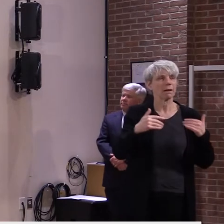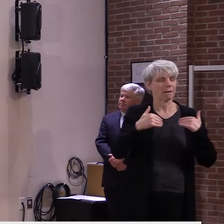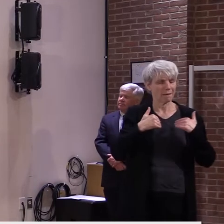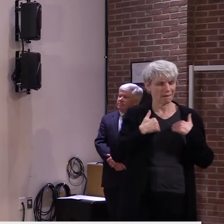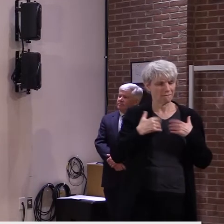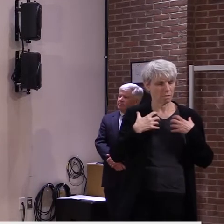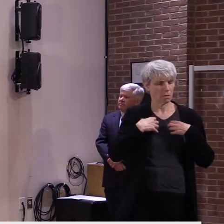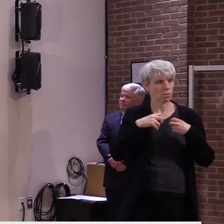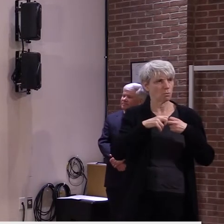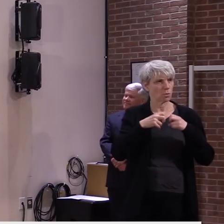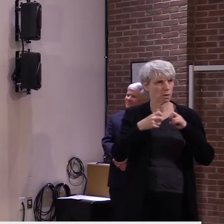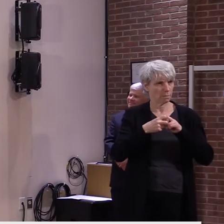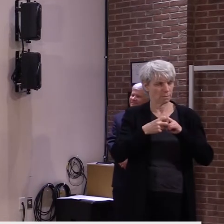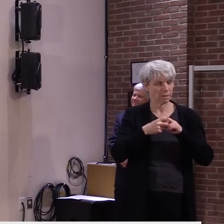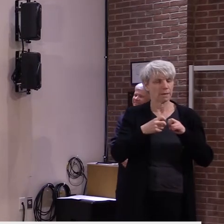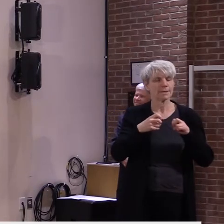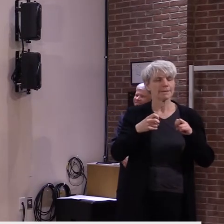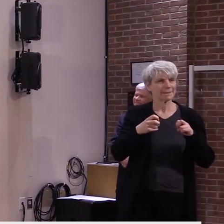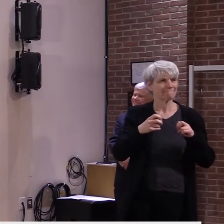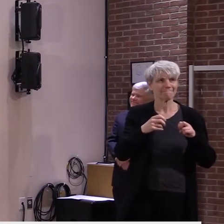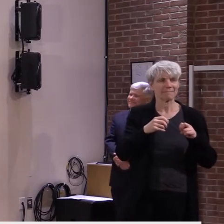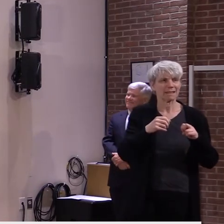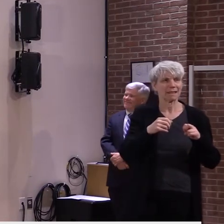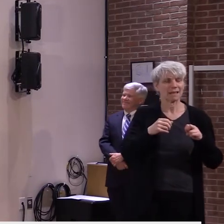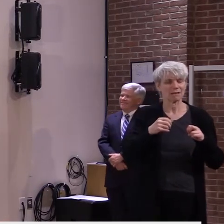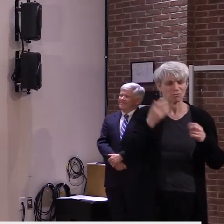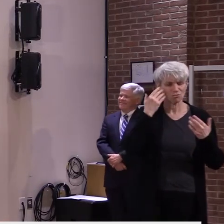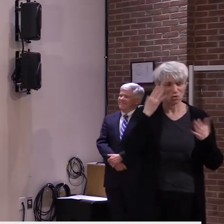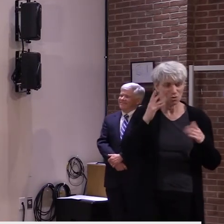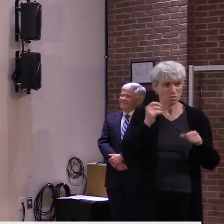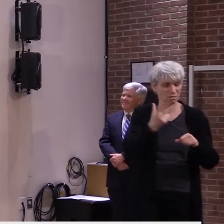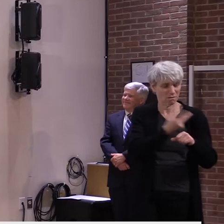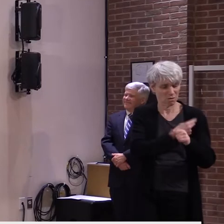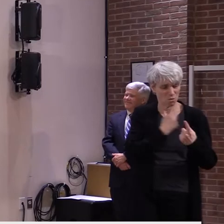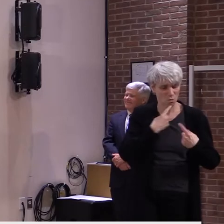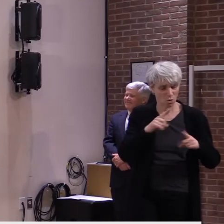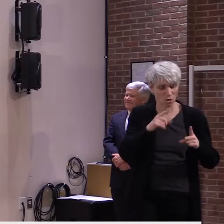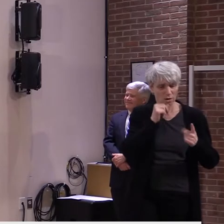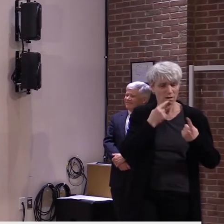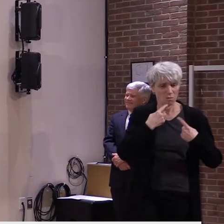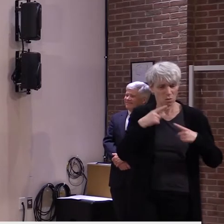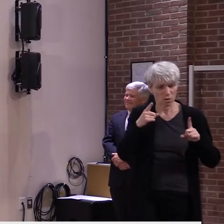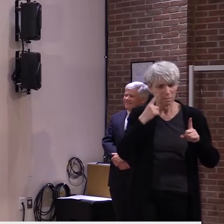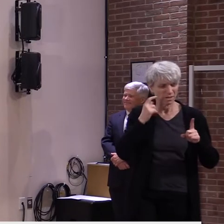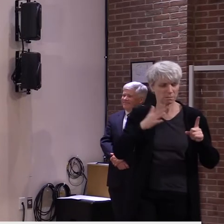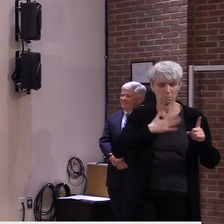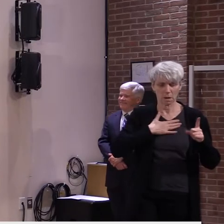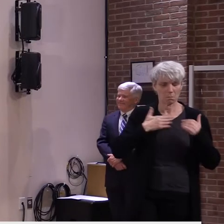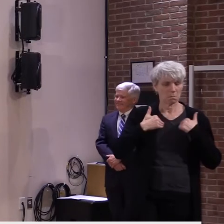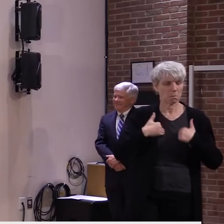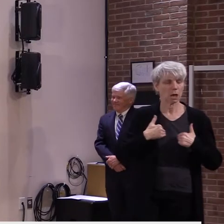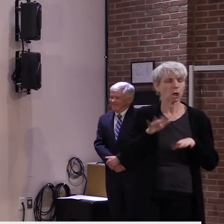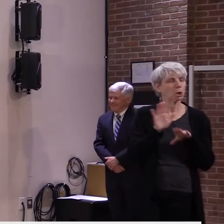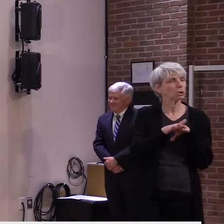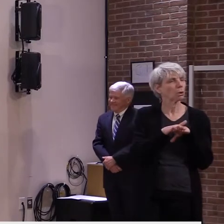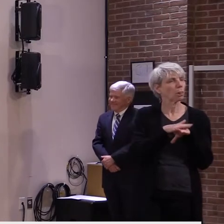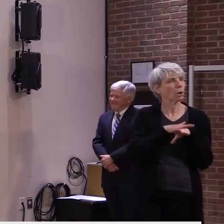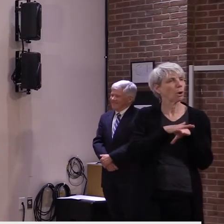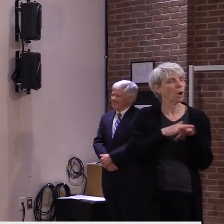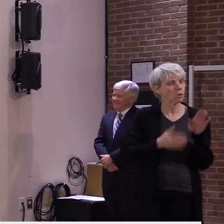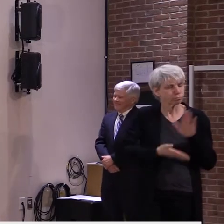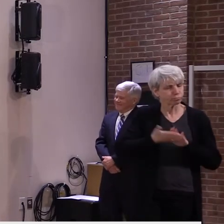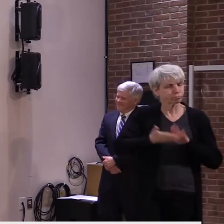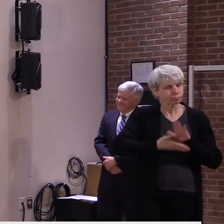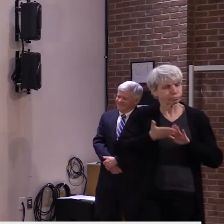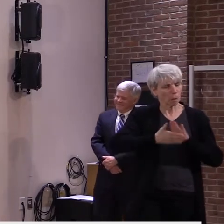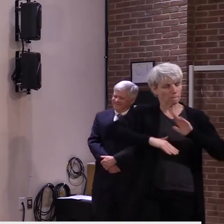antibody levels to make sure that their vaccine worked for them. I guess they're concerned that their body may have not been able to mount a strong immune